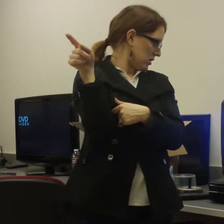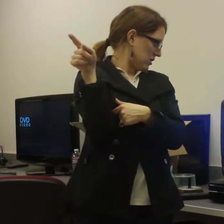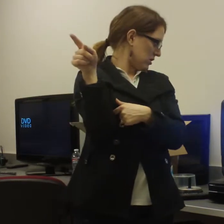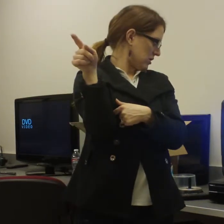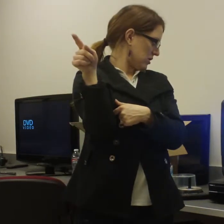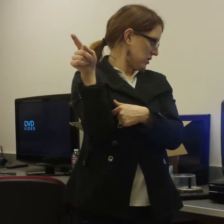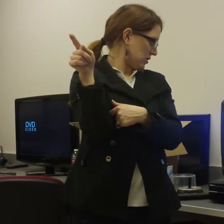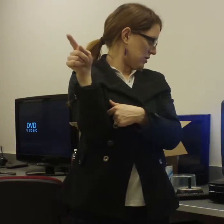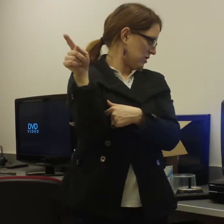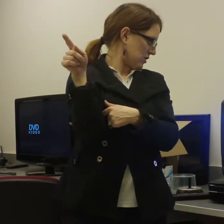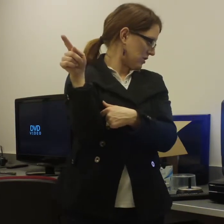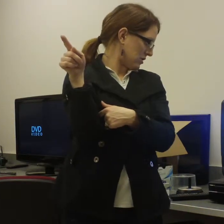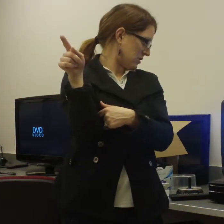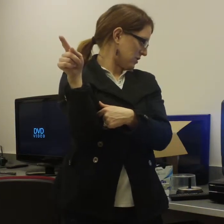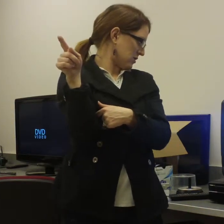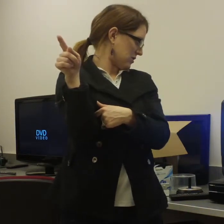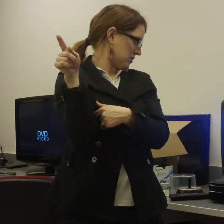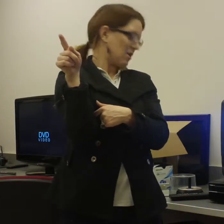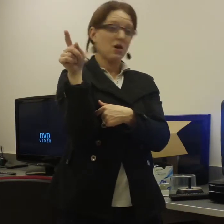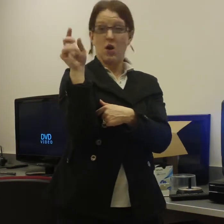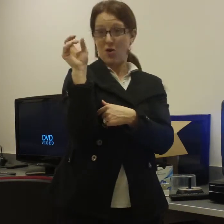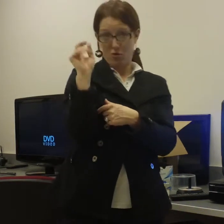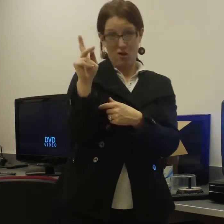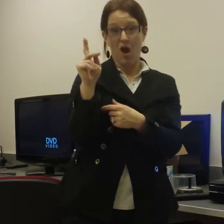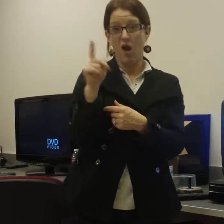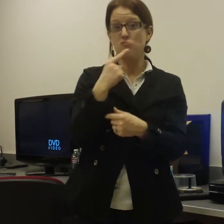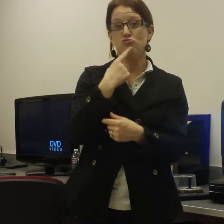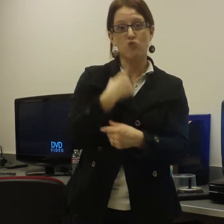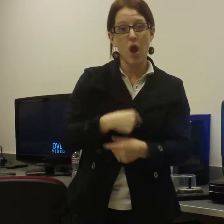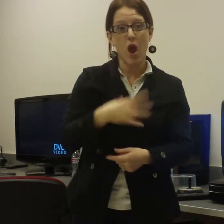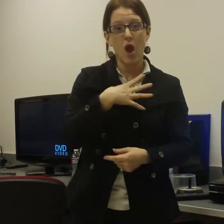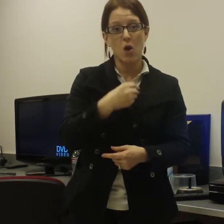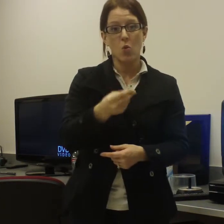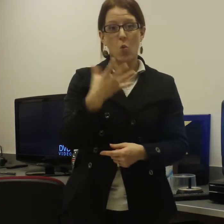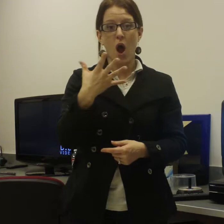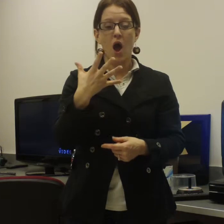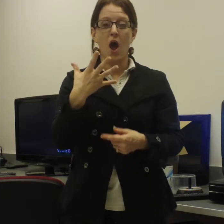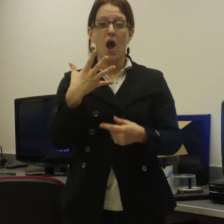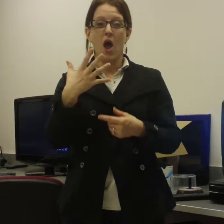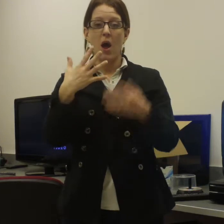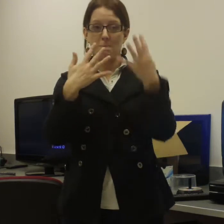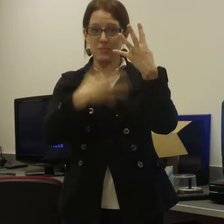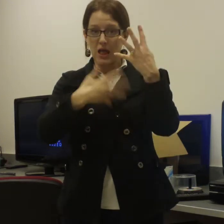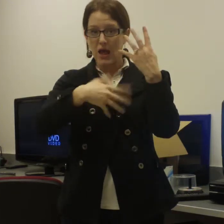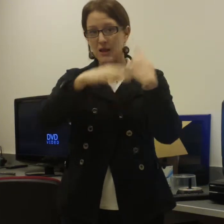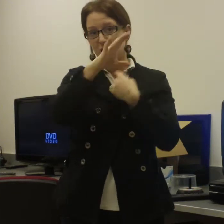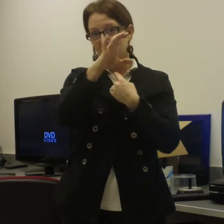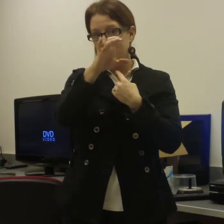Okay. All right, we're going to go with red and white blood cells. I'm going to put this right about here.